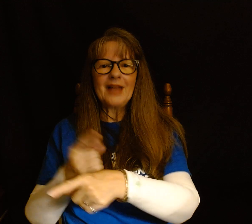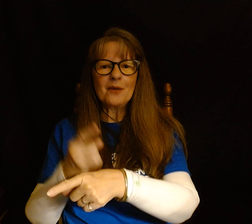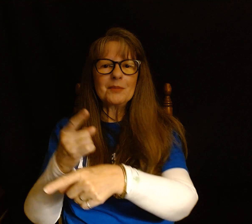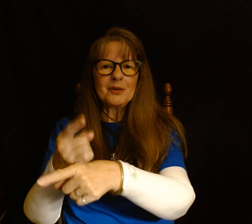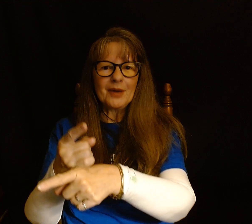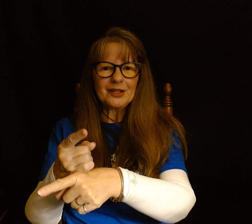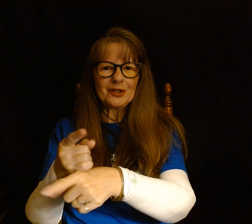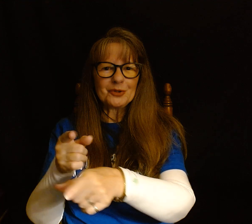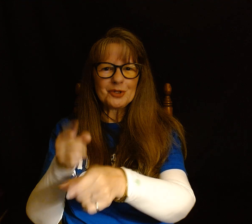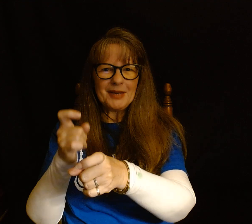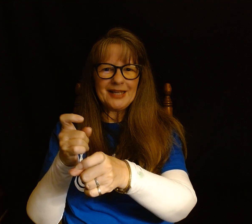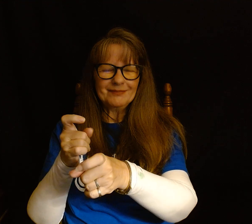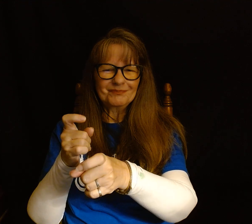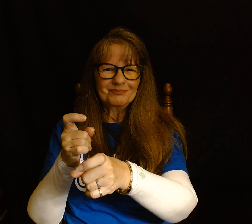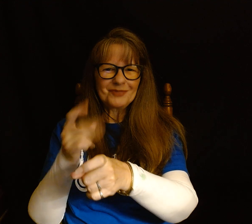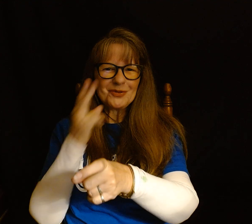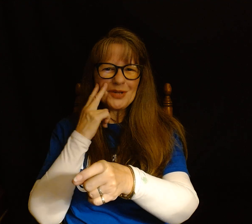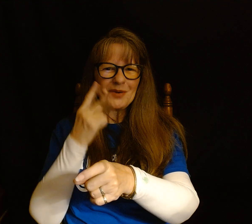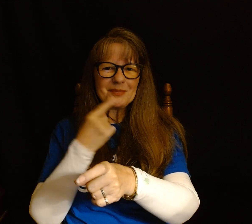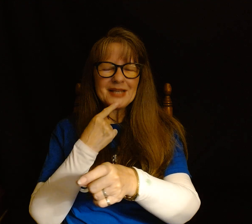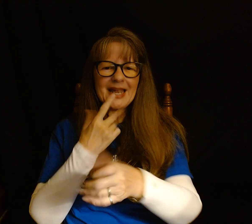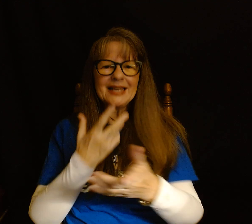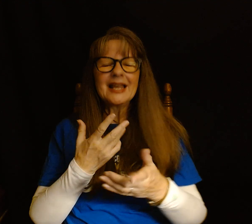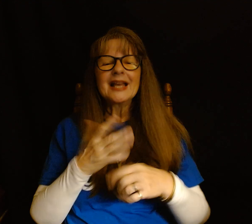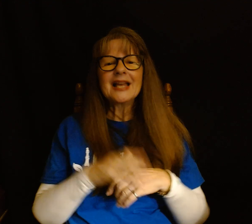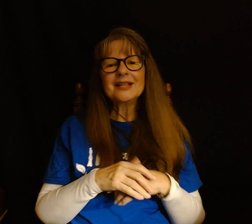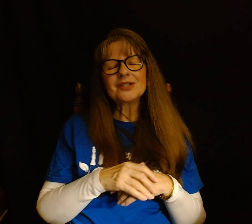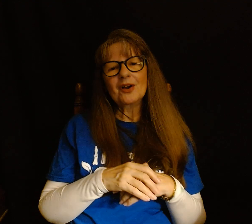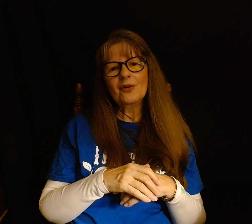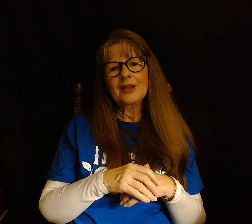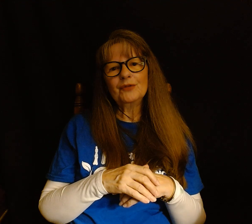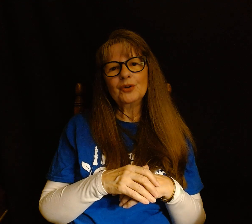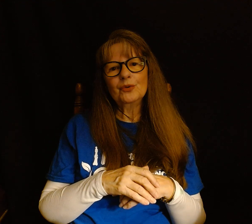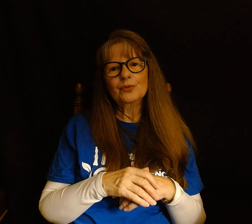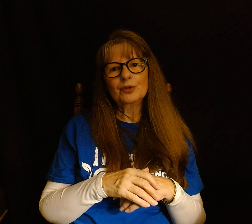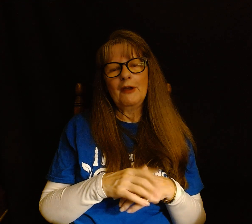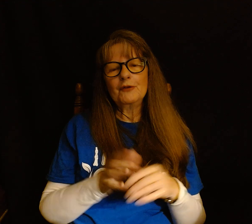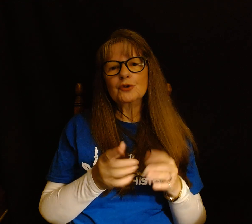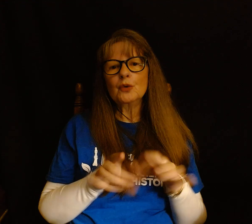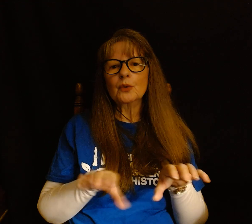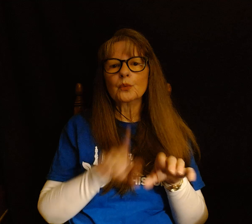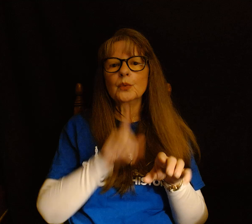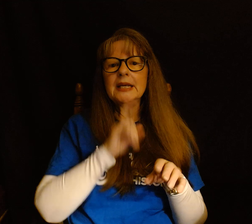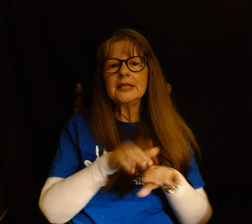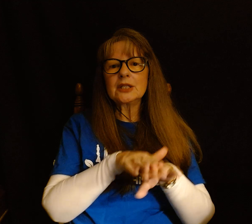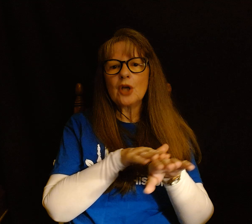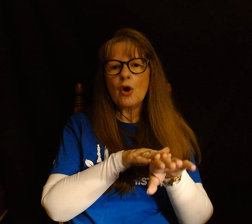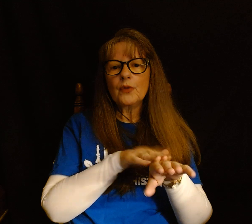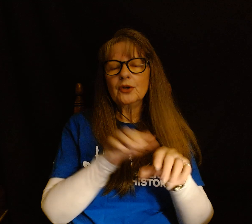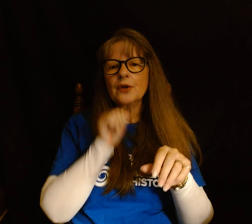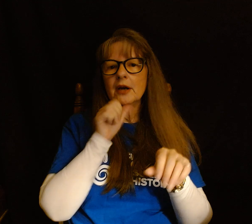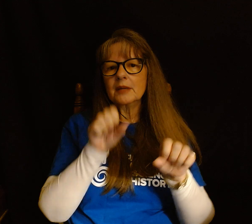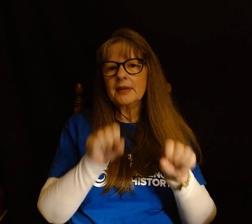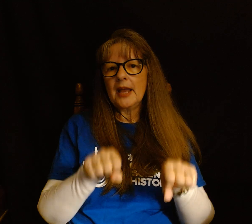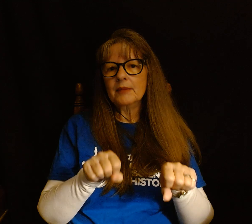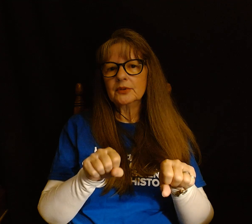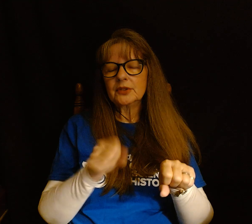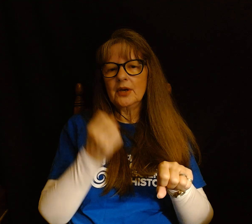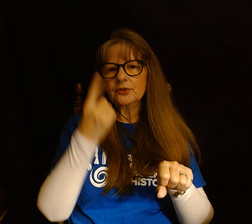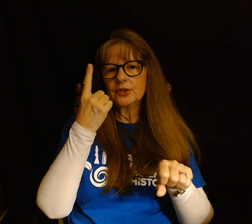would be regular speed. You see what I'm saying? And so if you do it really slow, then you're not going to be able to